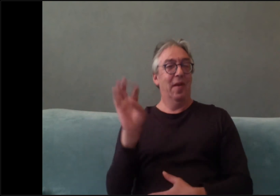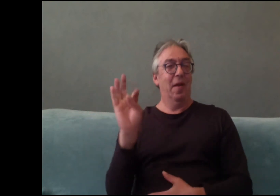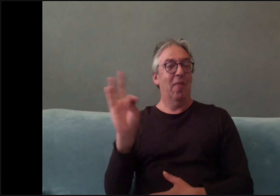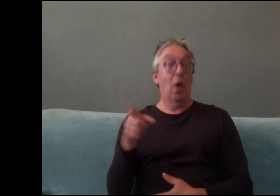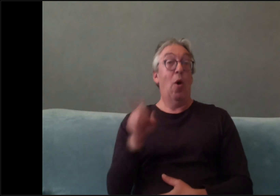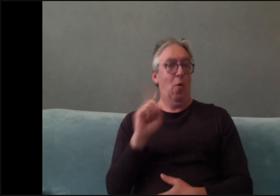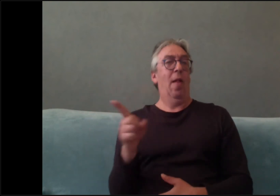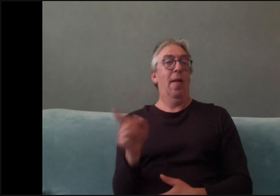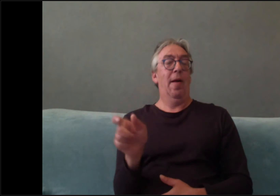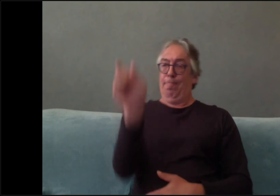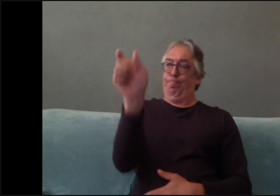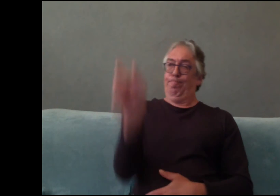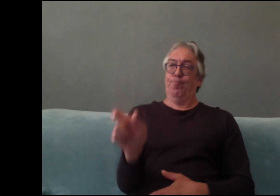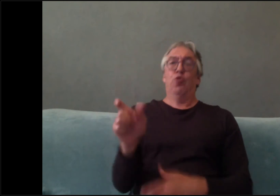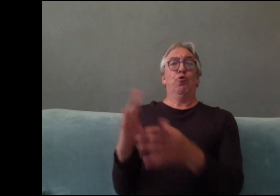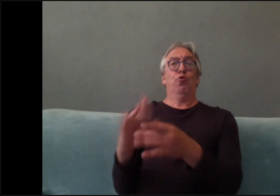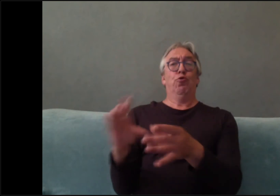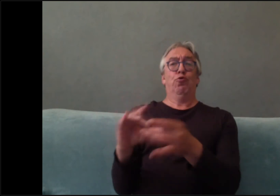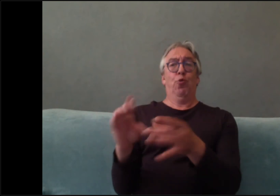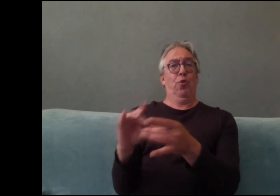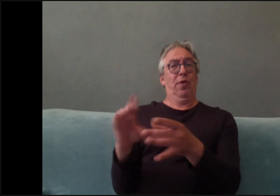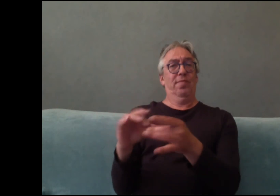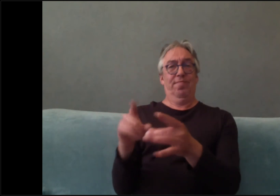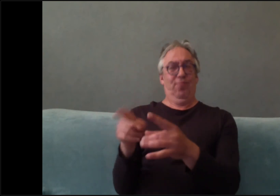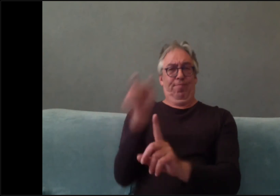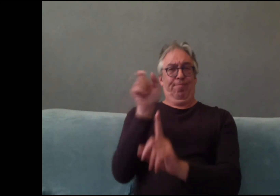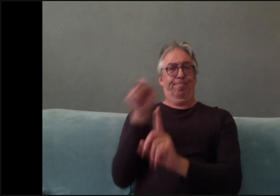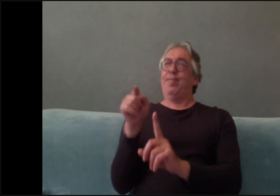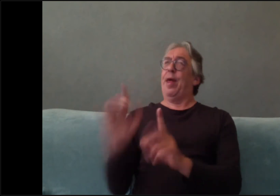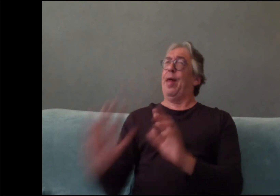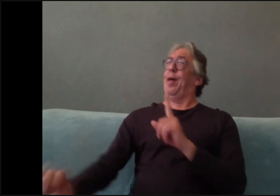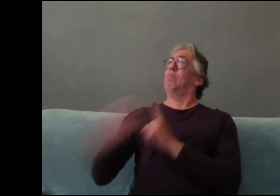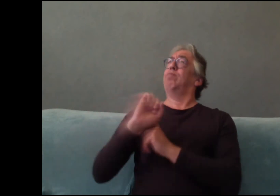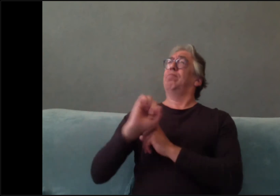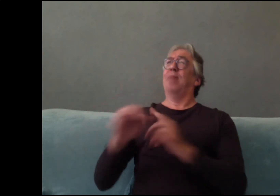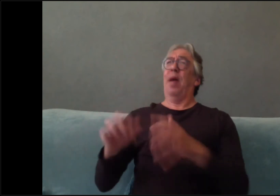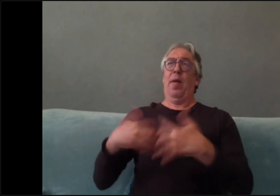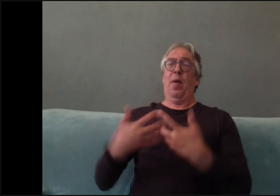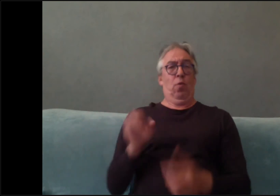has affected her personally. Now, just before I begin with my presentation, I